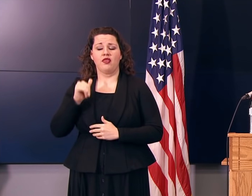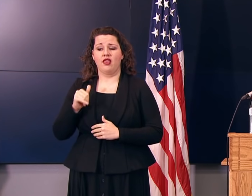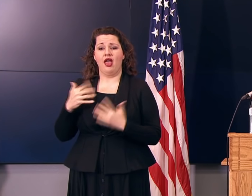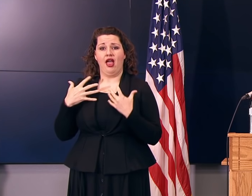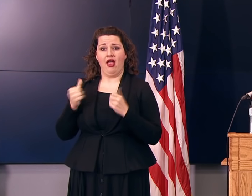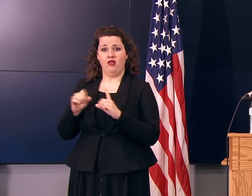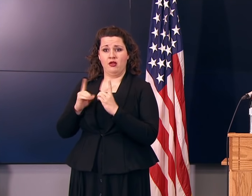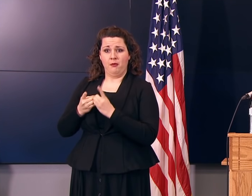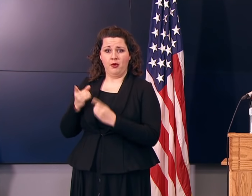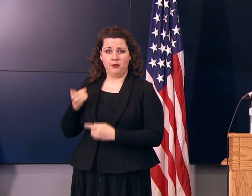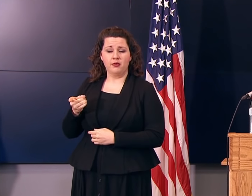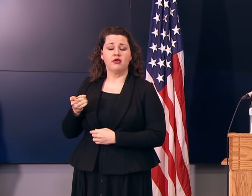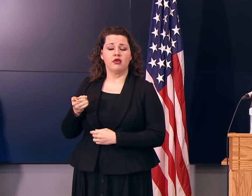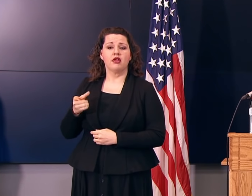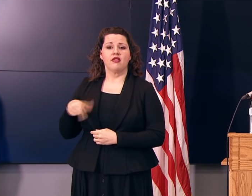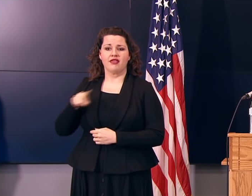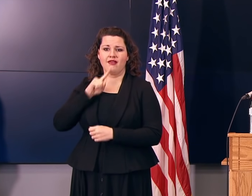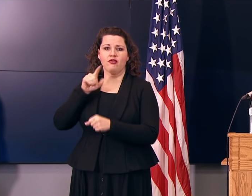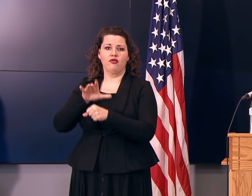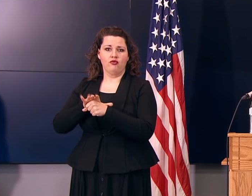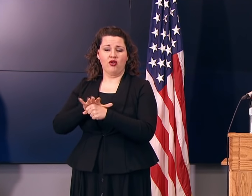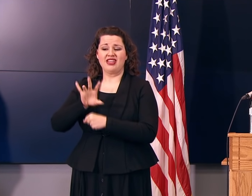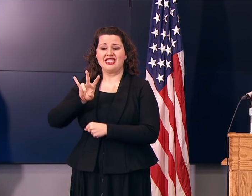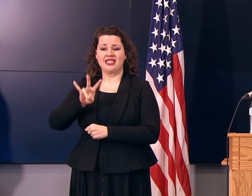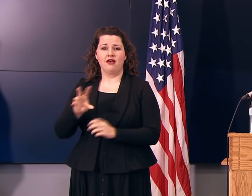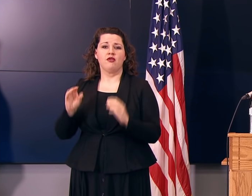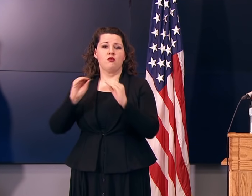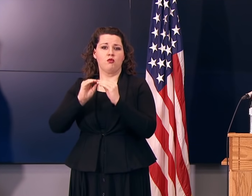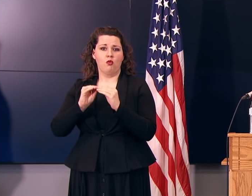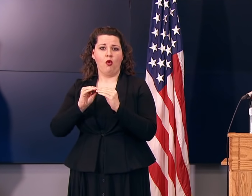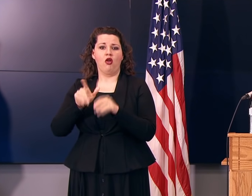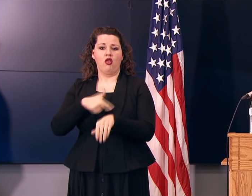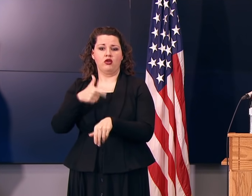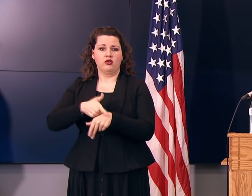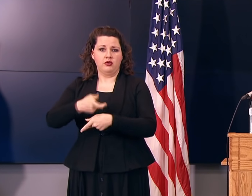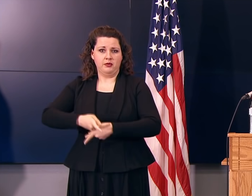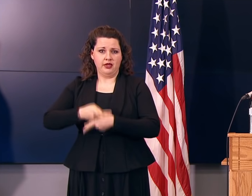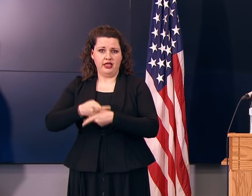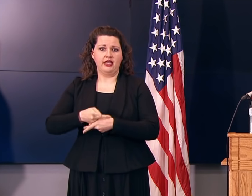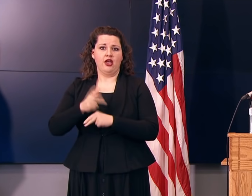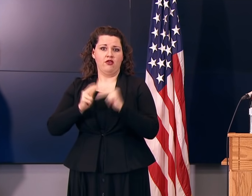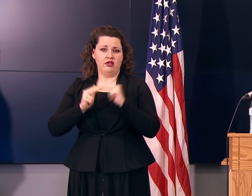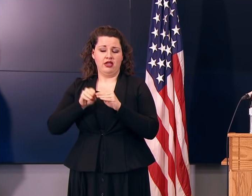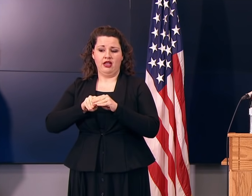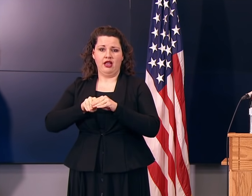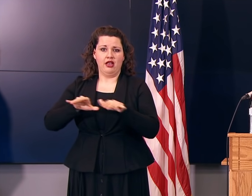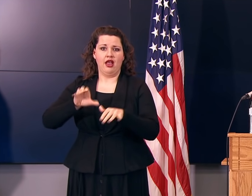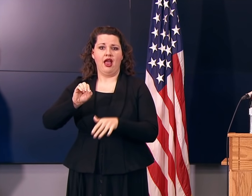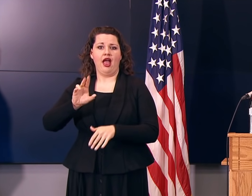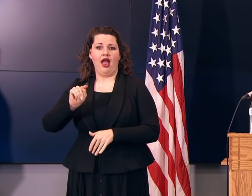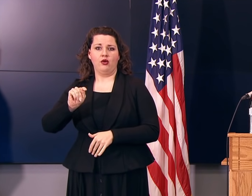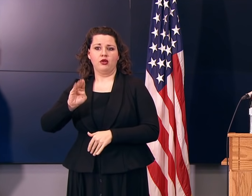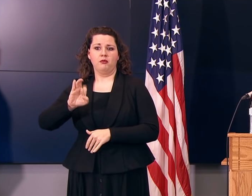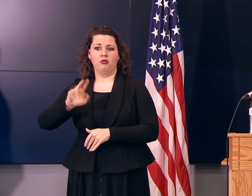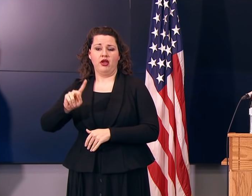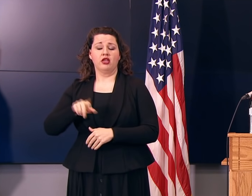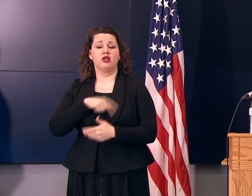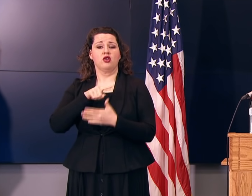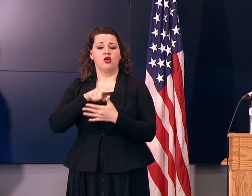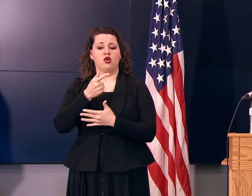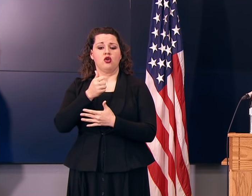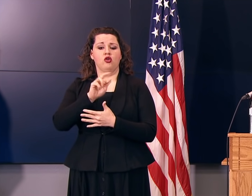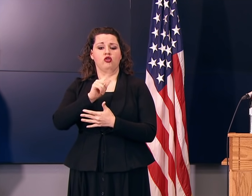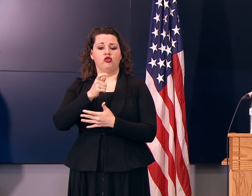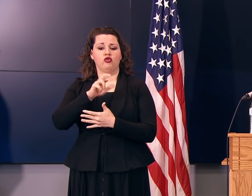of Public Health has confirmed 7 additional long-term care facility outbreaks: Granger Nursing